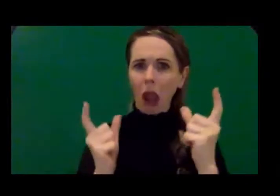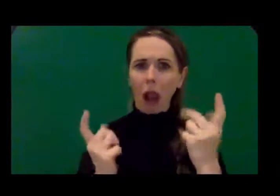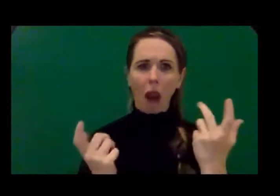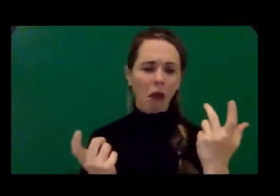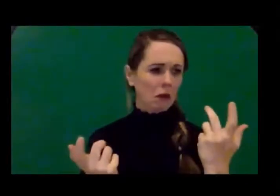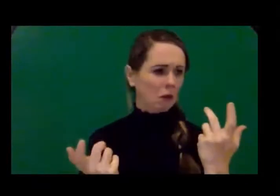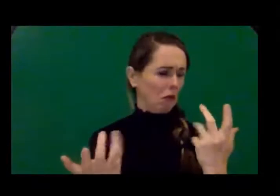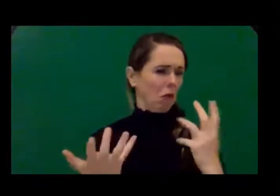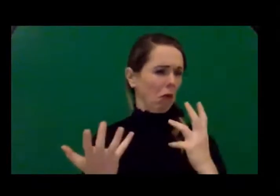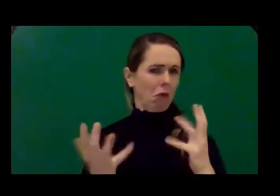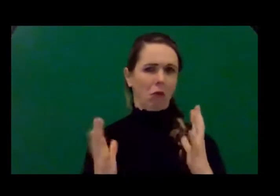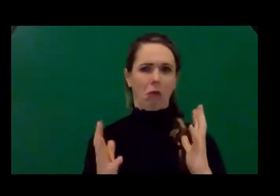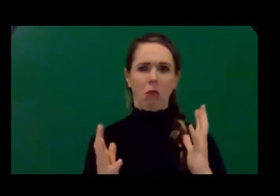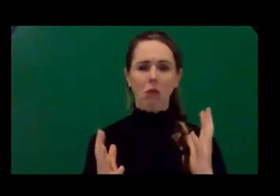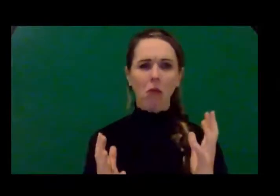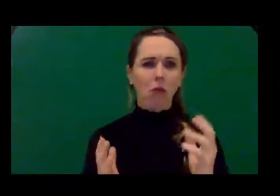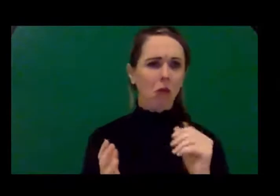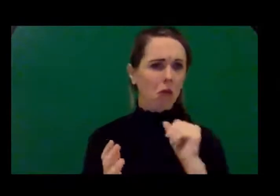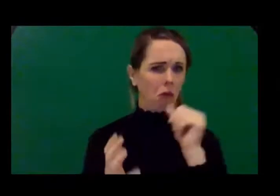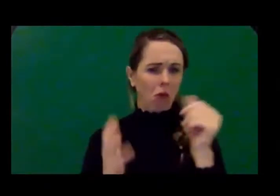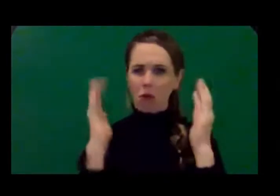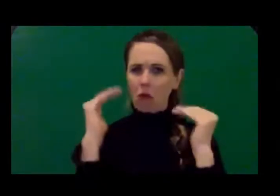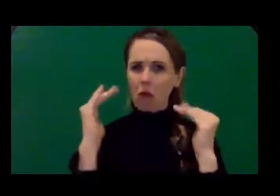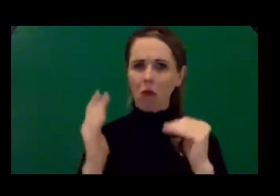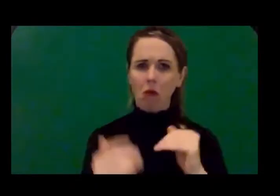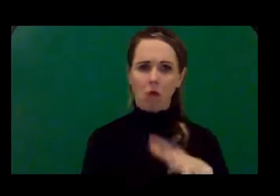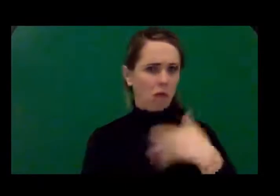I didn't expect that. I'm upset.